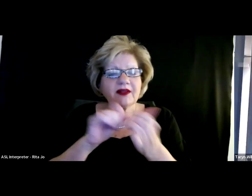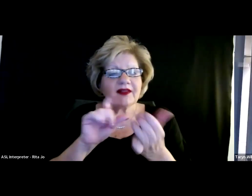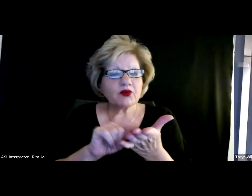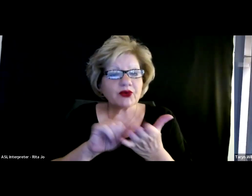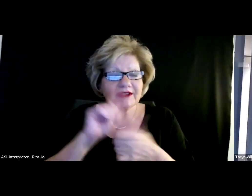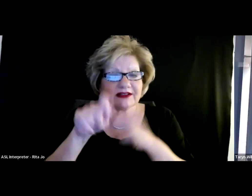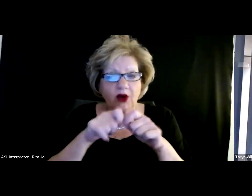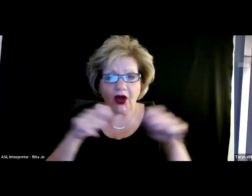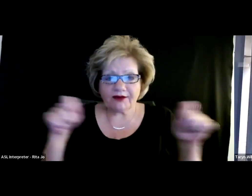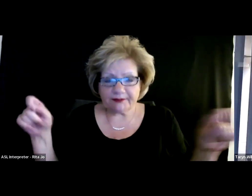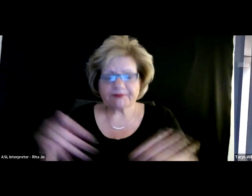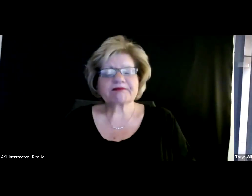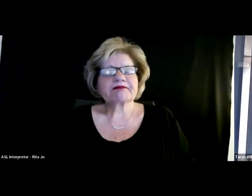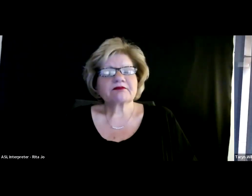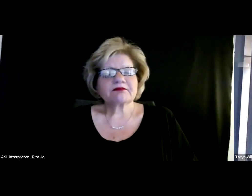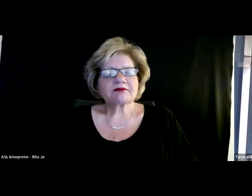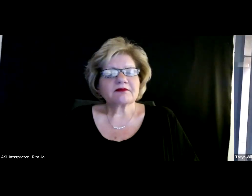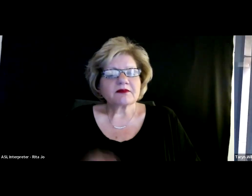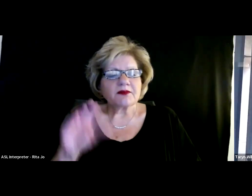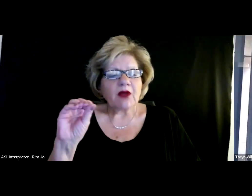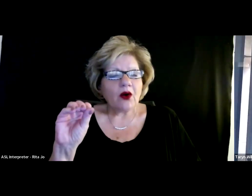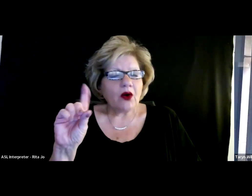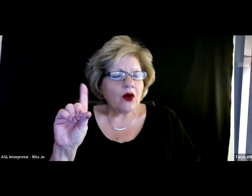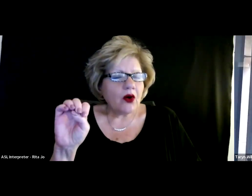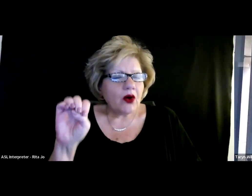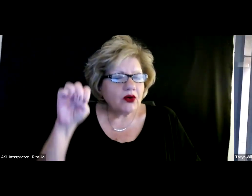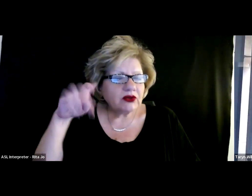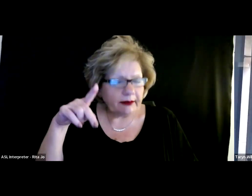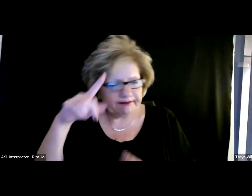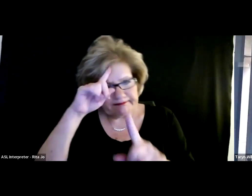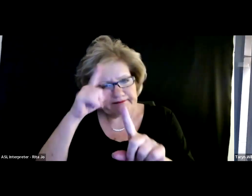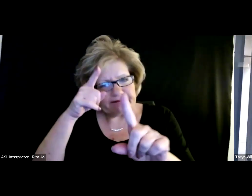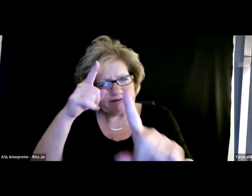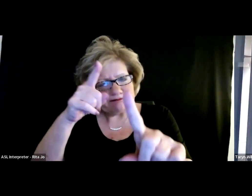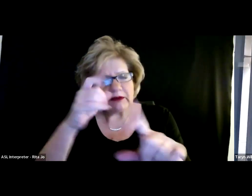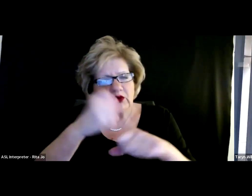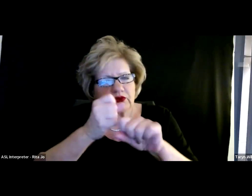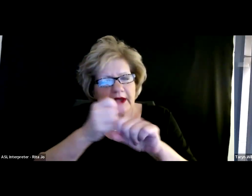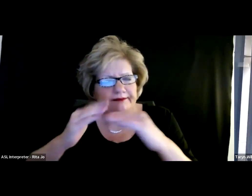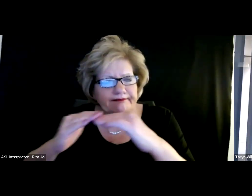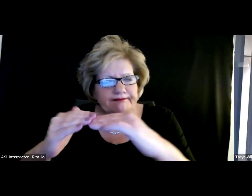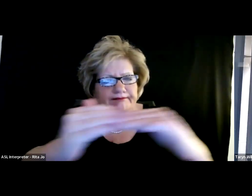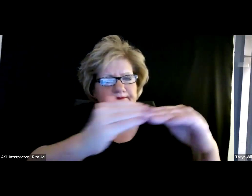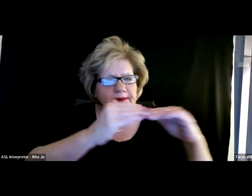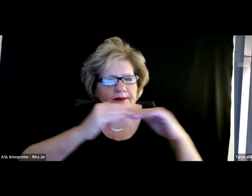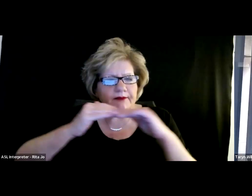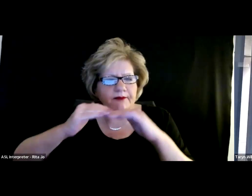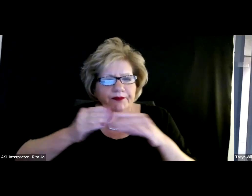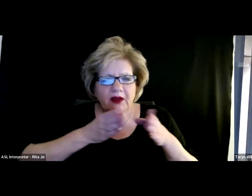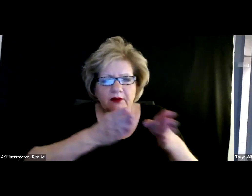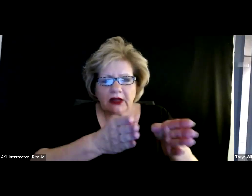And ODEP is focused on creating equitable and inclusive pathways to employment for